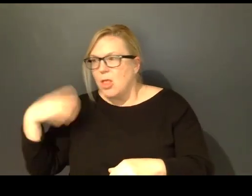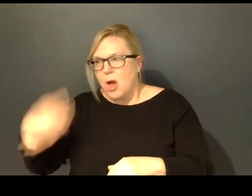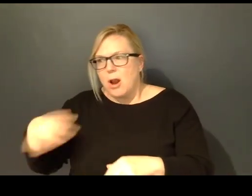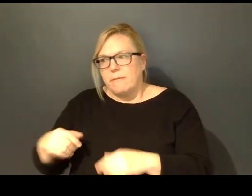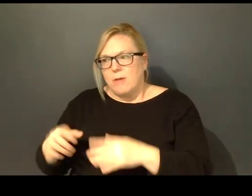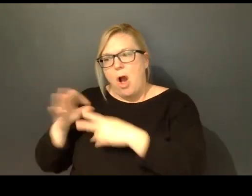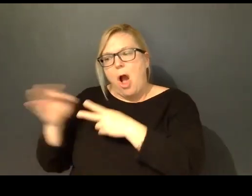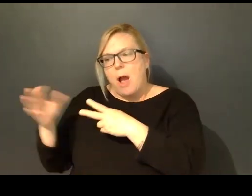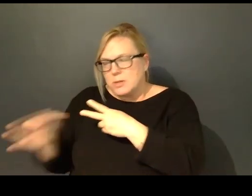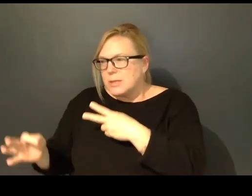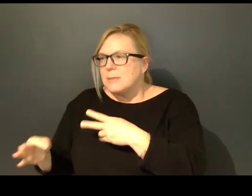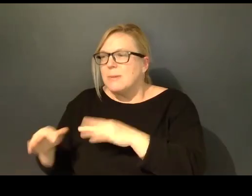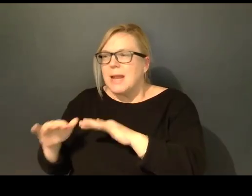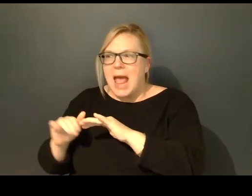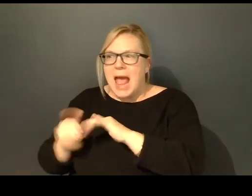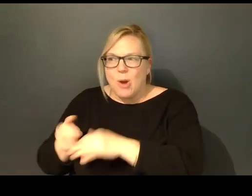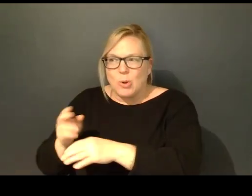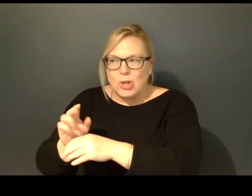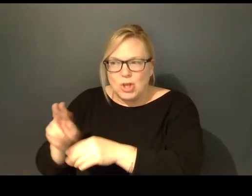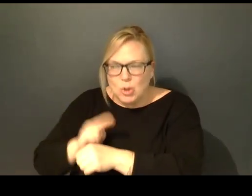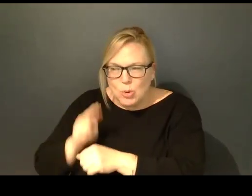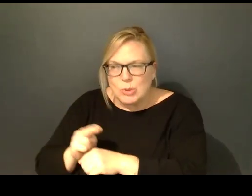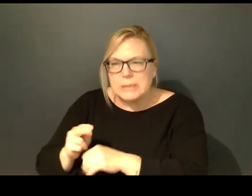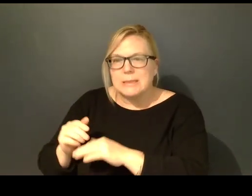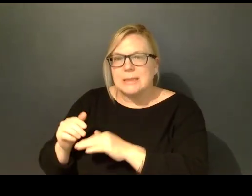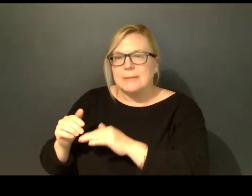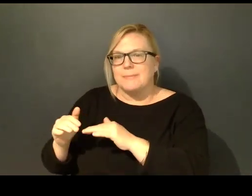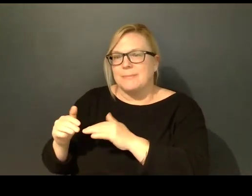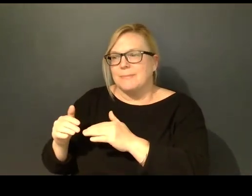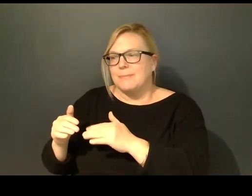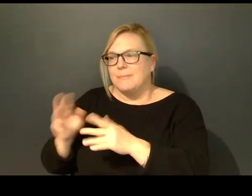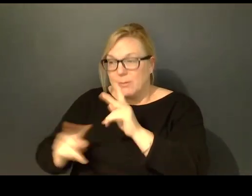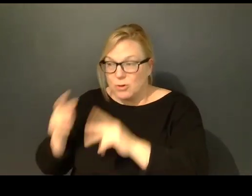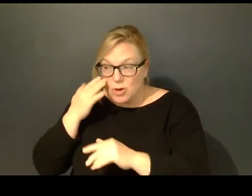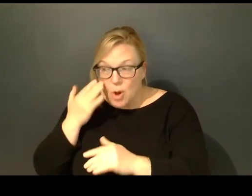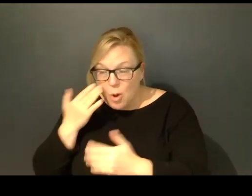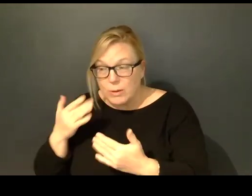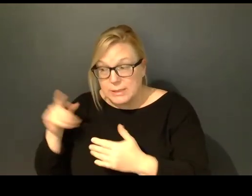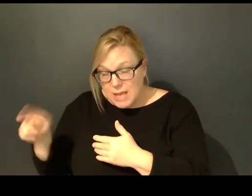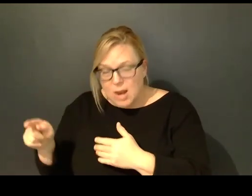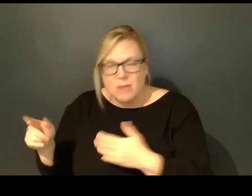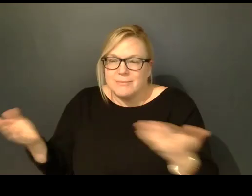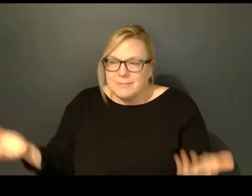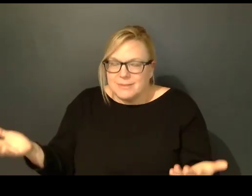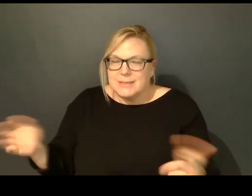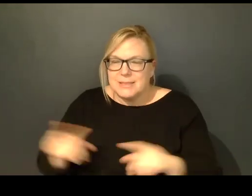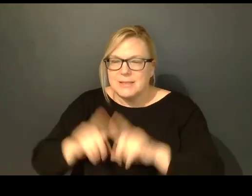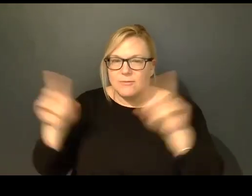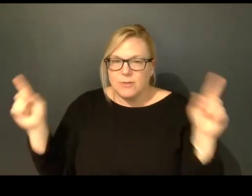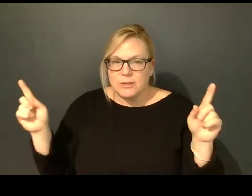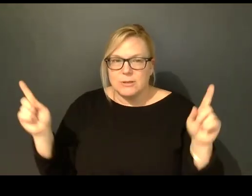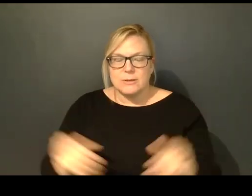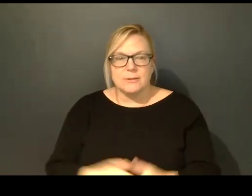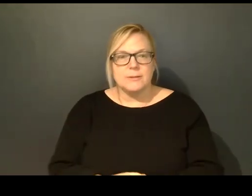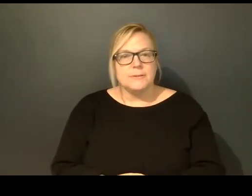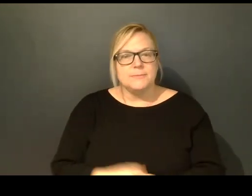the best. Okay. Website design was one I hadn't expected, which I should have because you and I have worked on website design together before. So